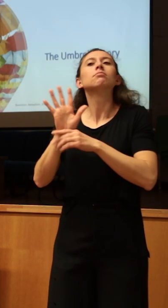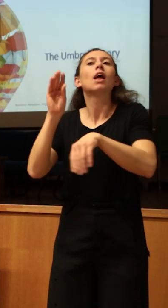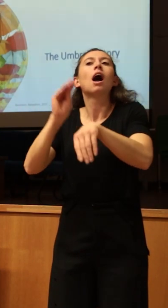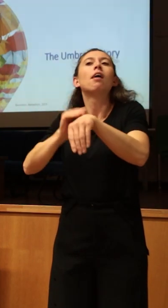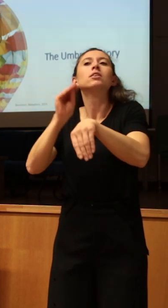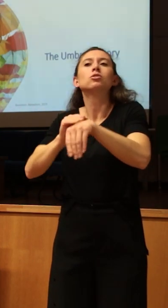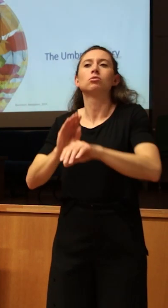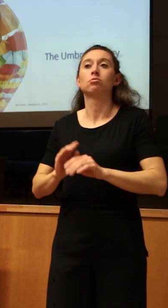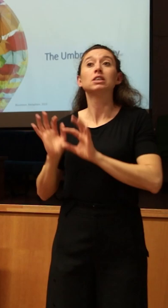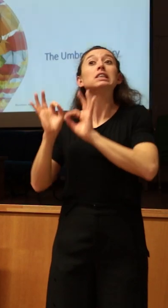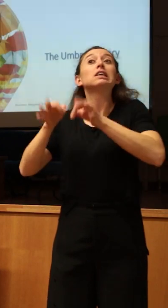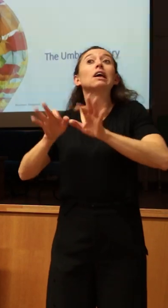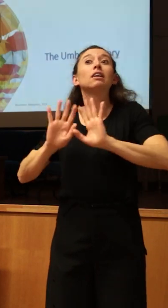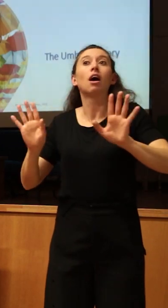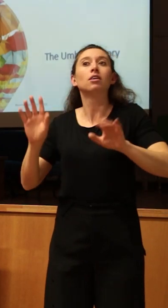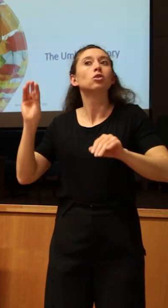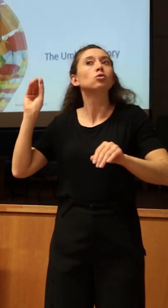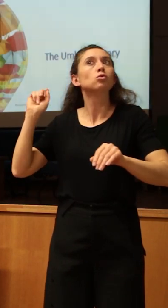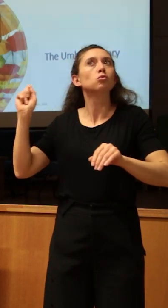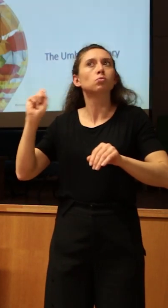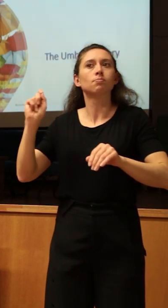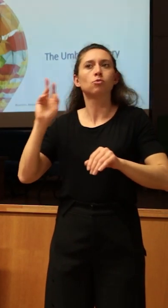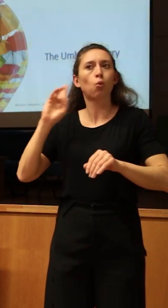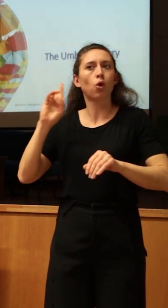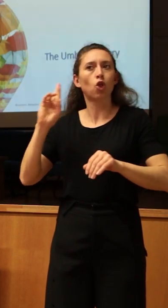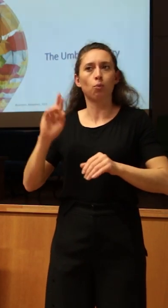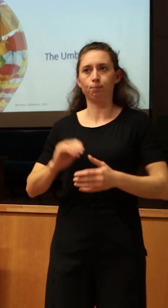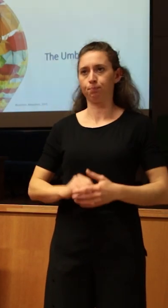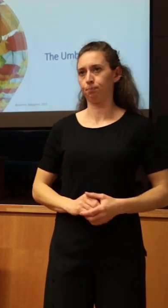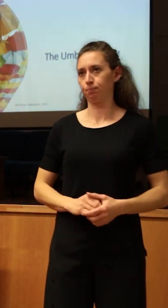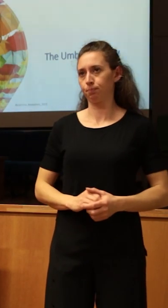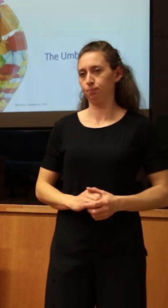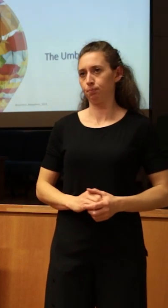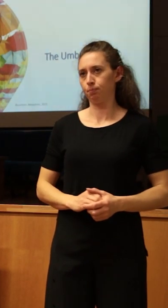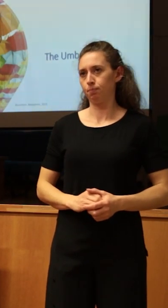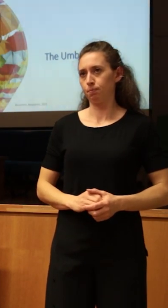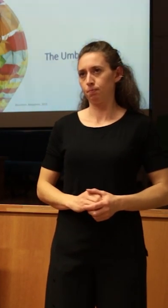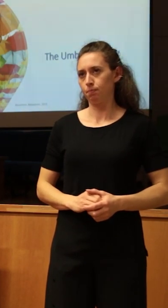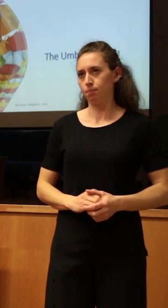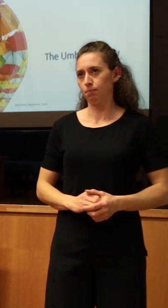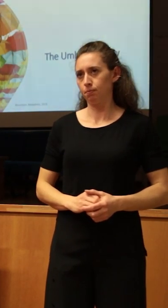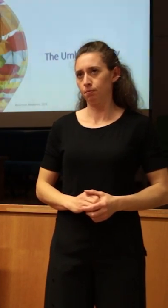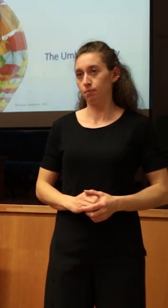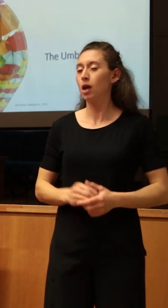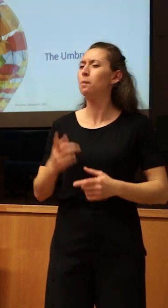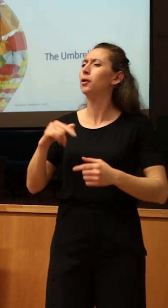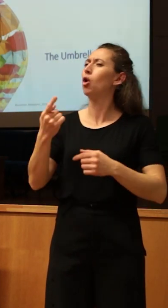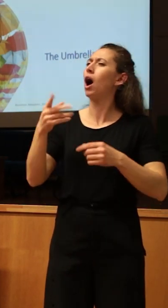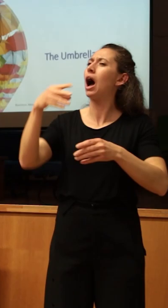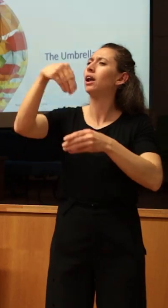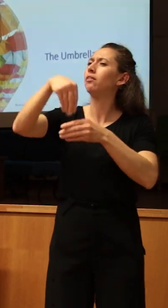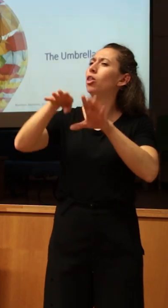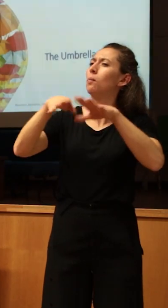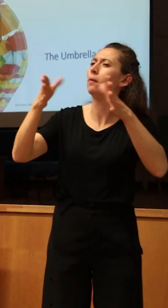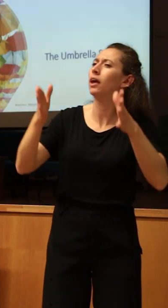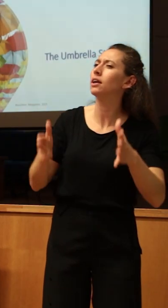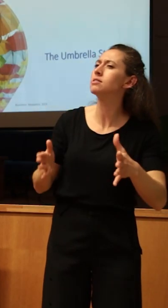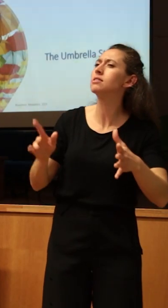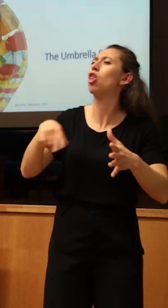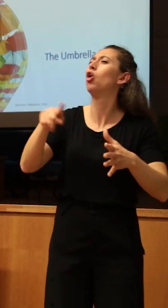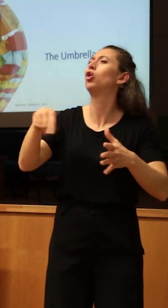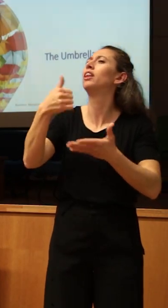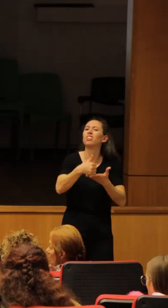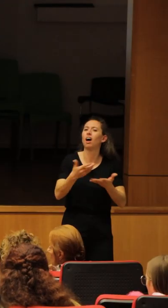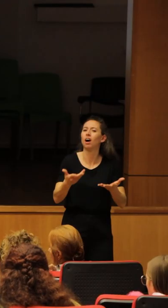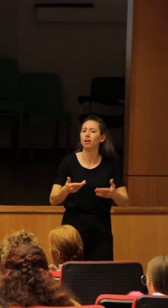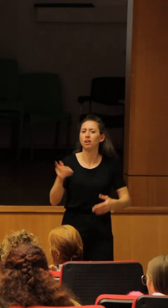It's like a warning, like a. But is it like standing like on a table? Is está en una mesa. Floor? Like where the bell? ¿Dónde